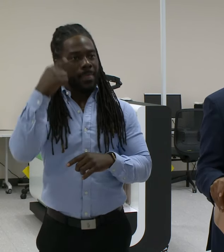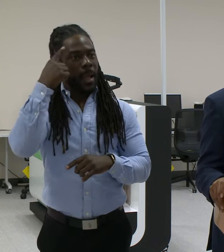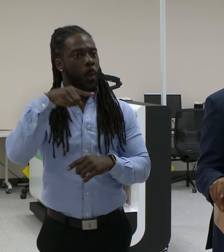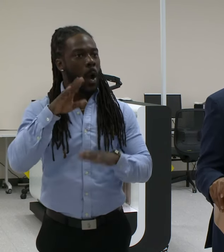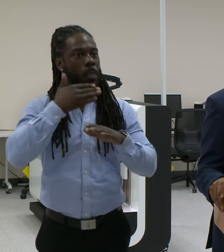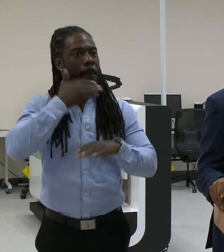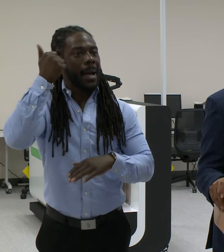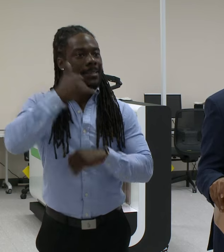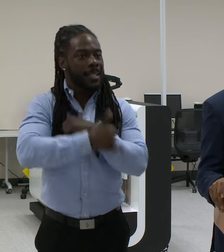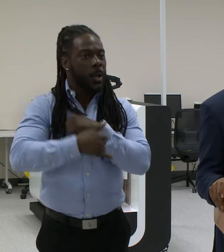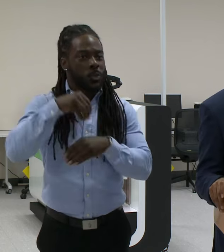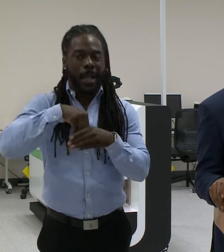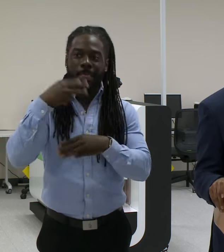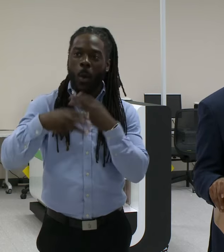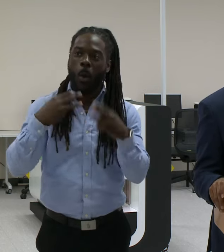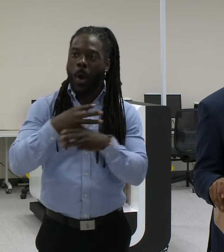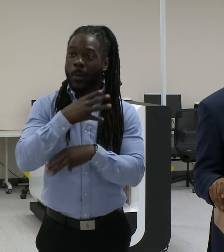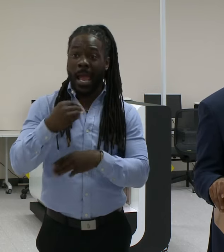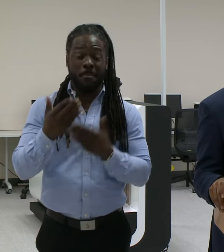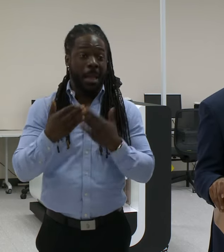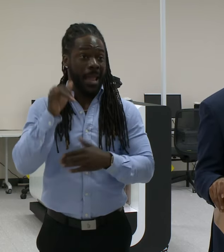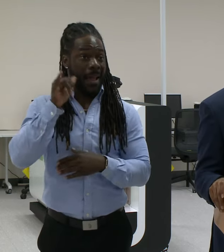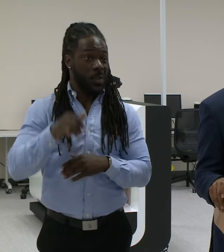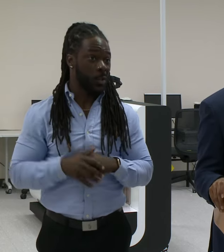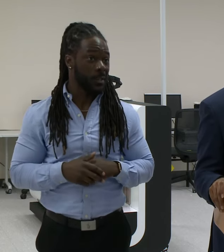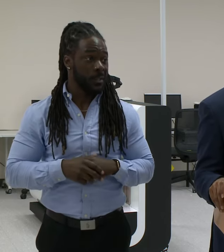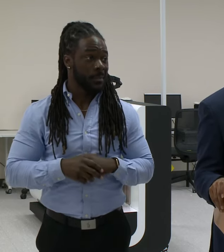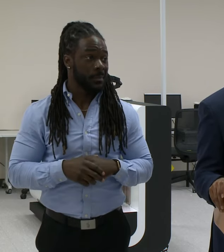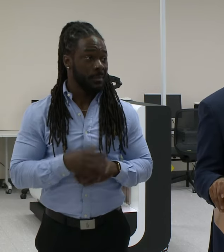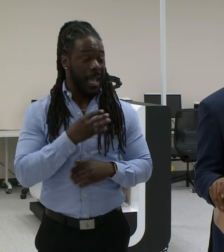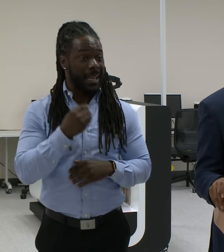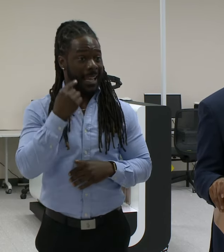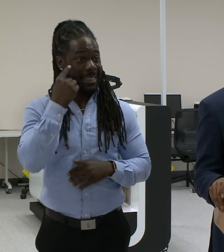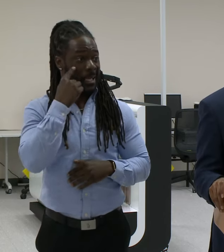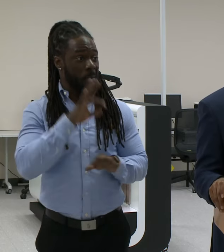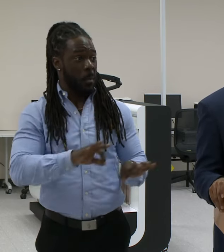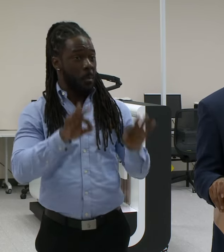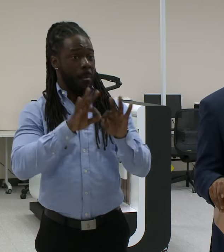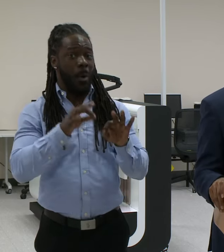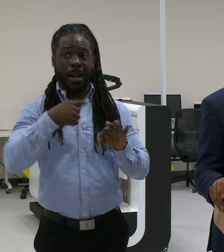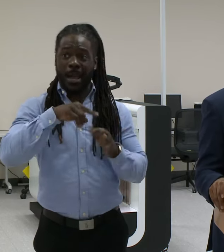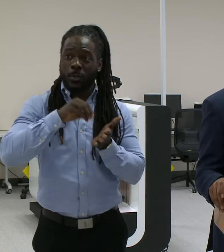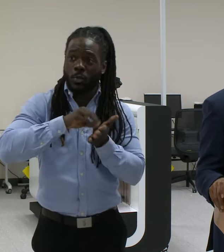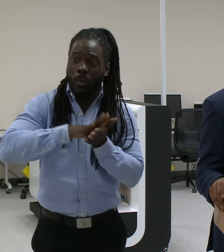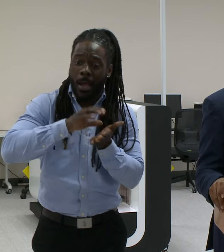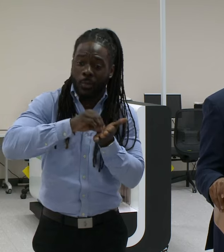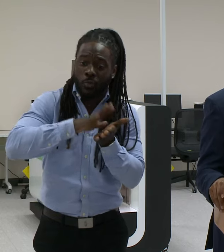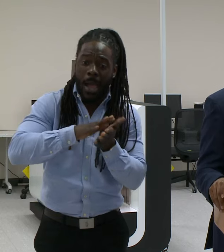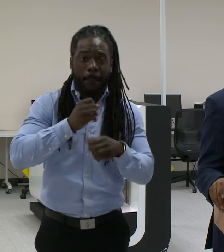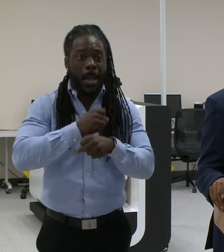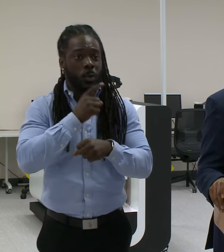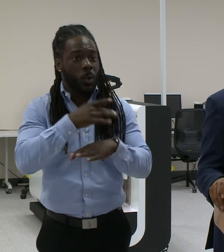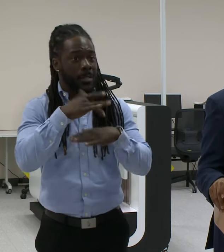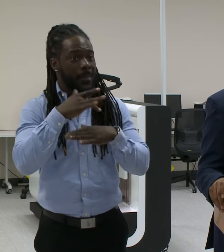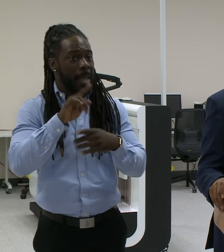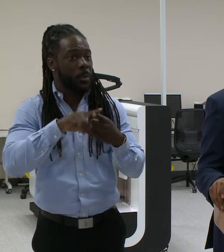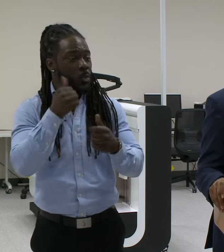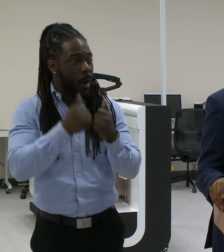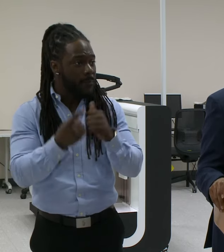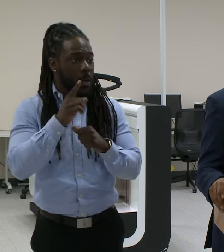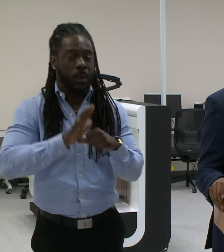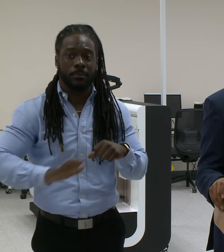country in the world and maybe ever. And it's important for us to track this and make sure it's available to everybody